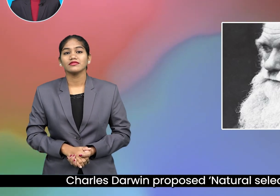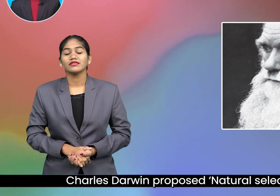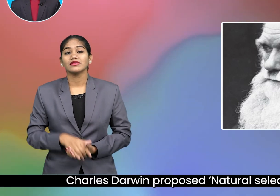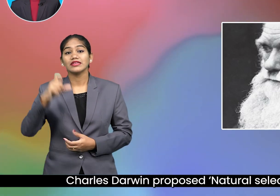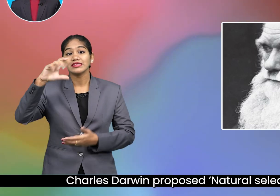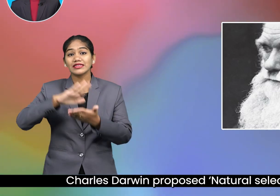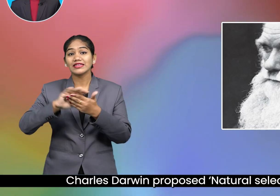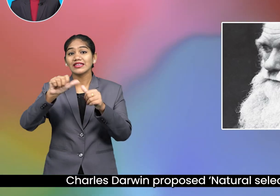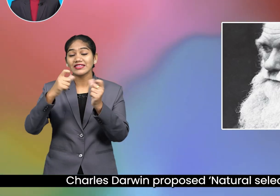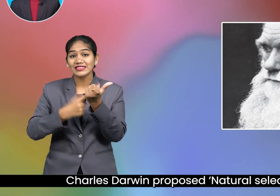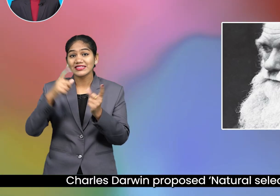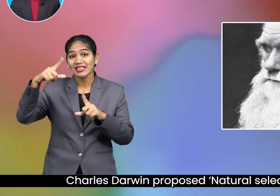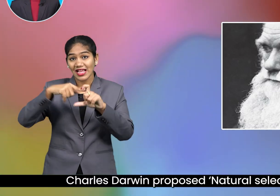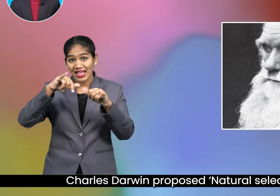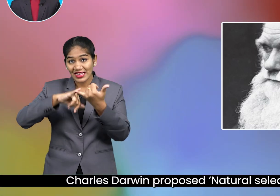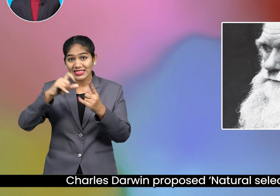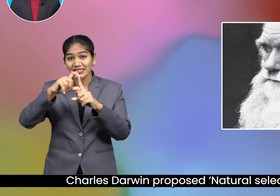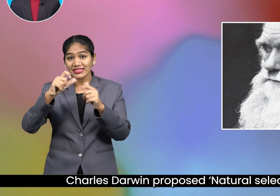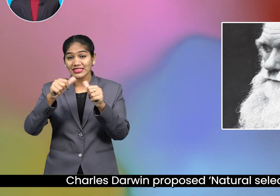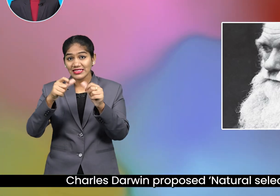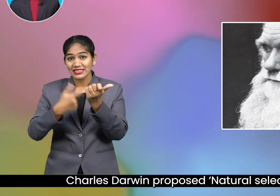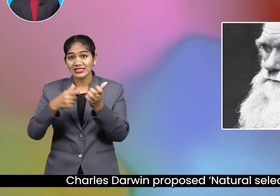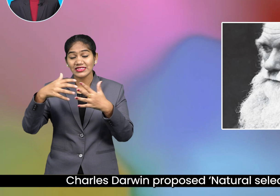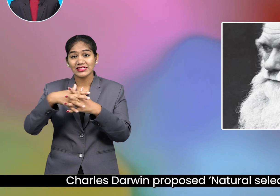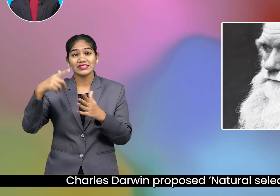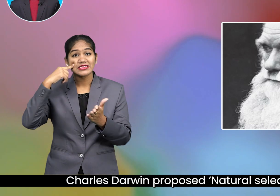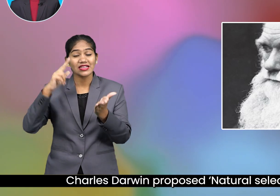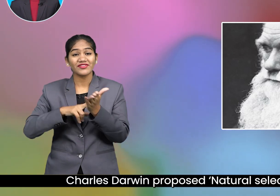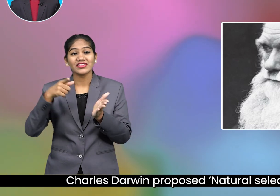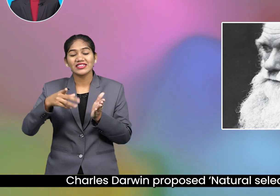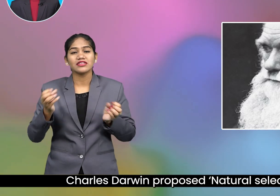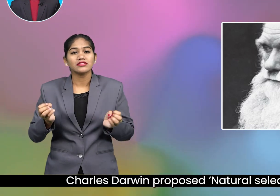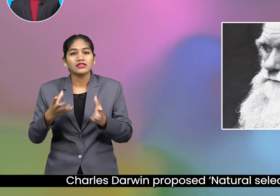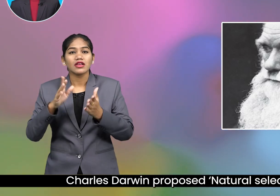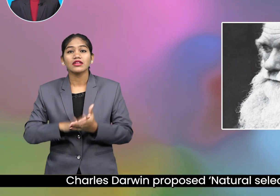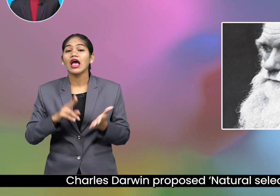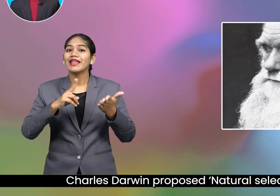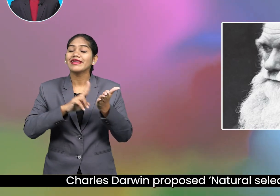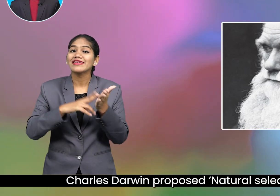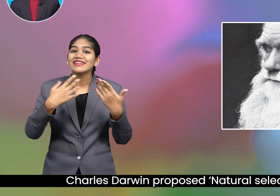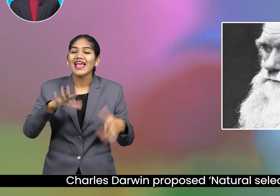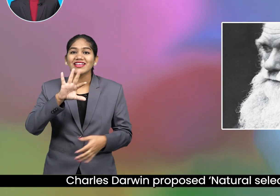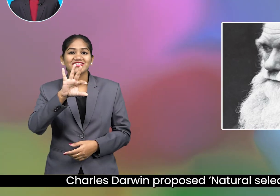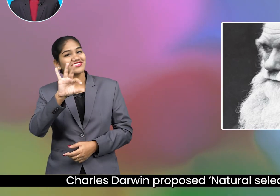Charles Darwin proposed natural selection,